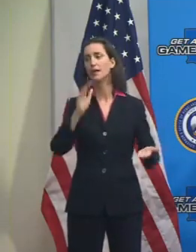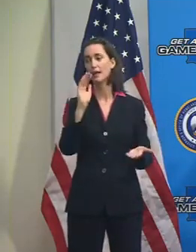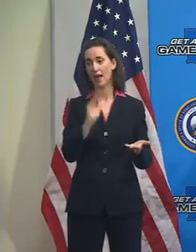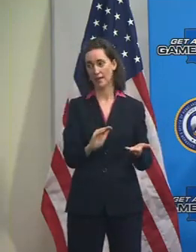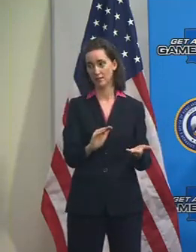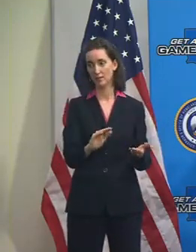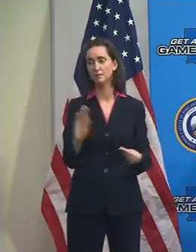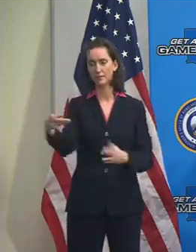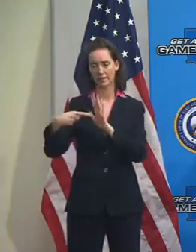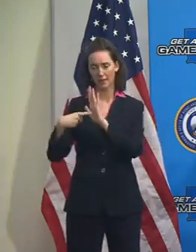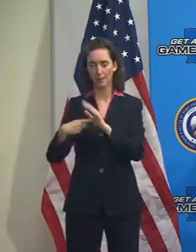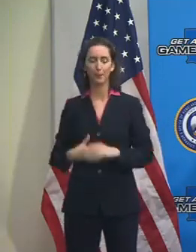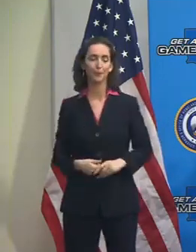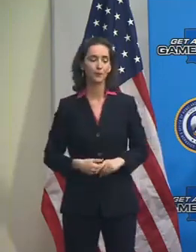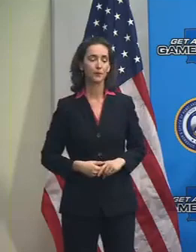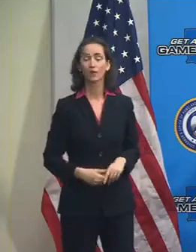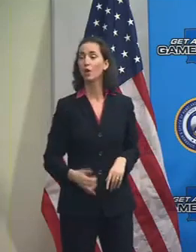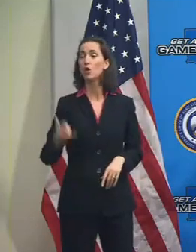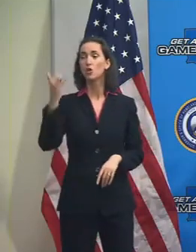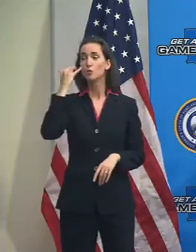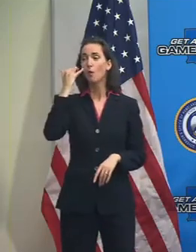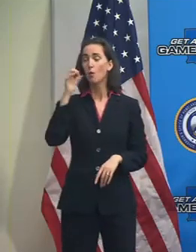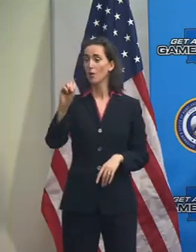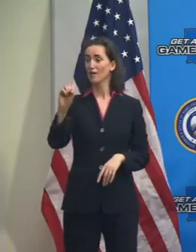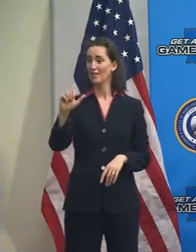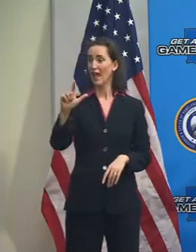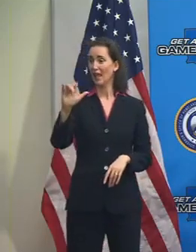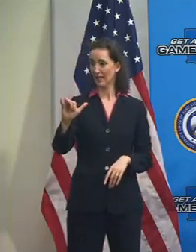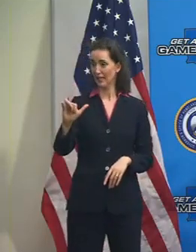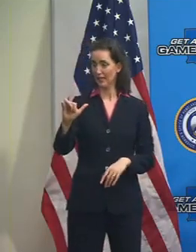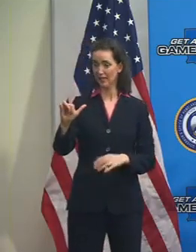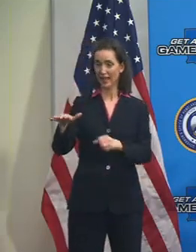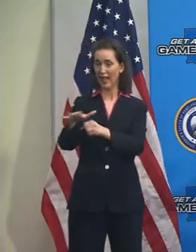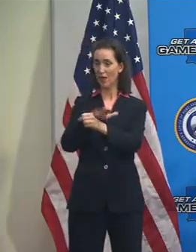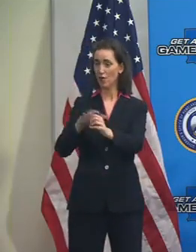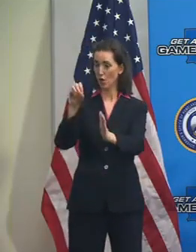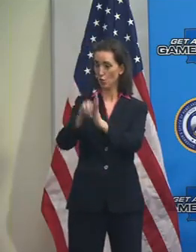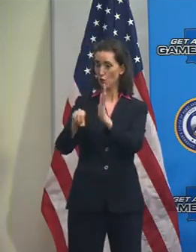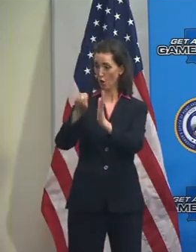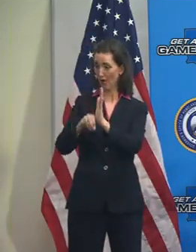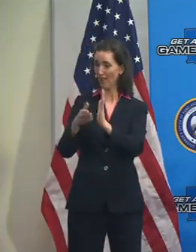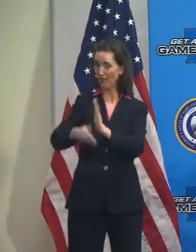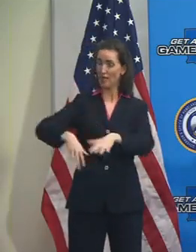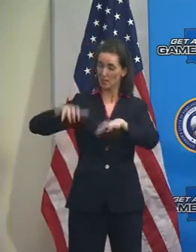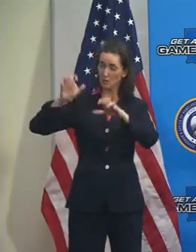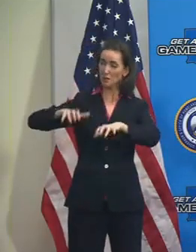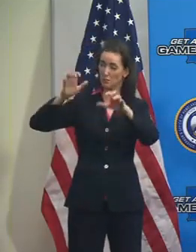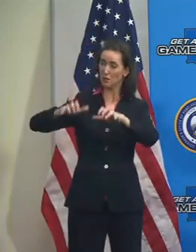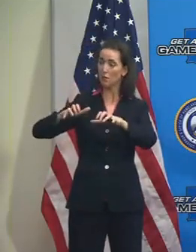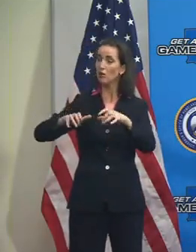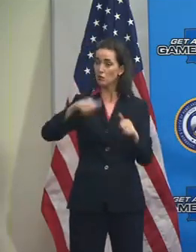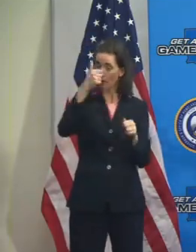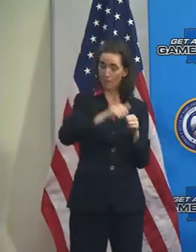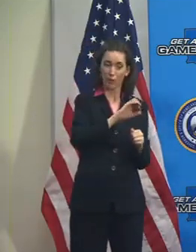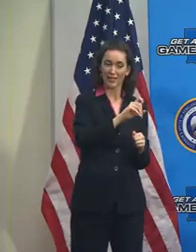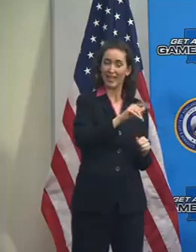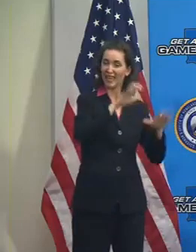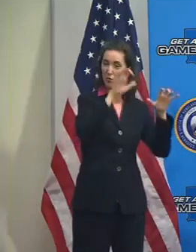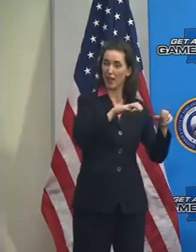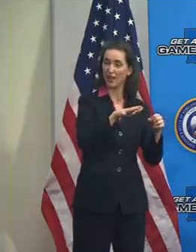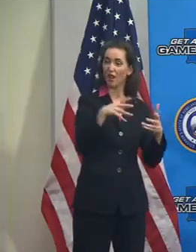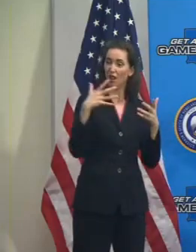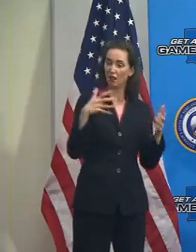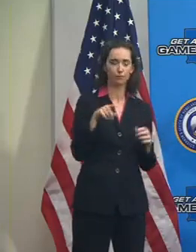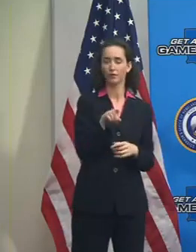you, had Sally settled over the New Orleans area and dropped the rain there that it dropped between